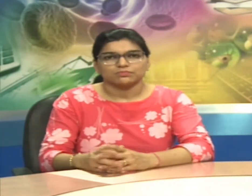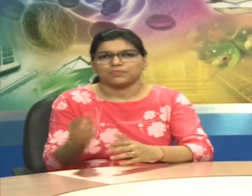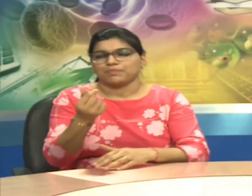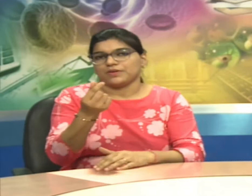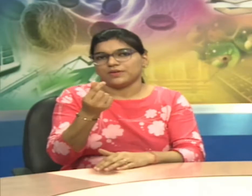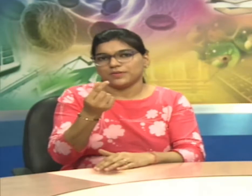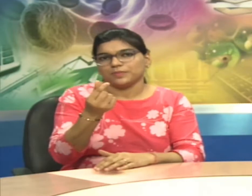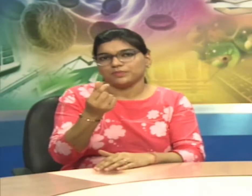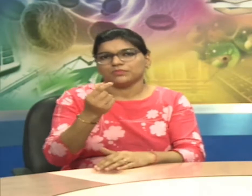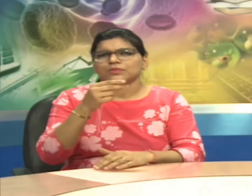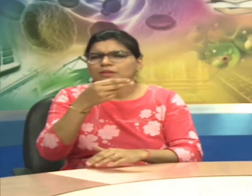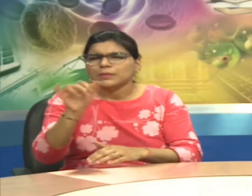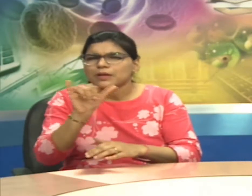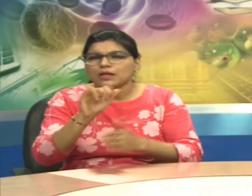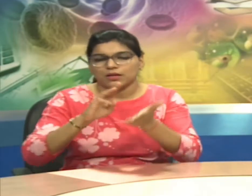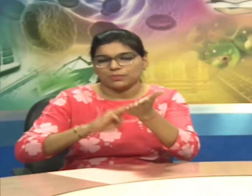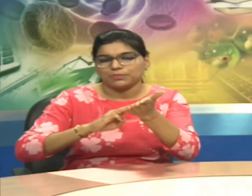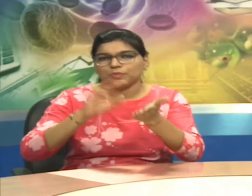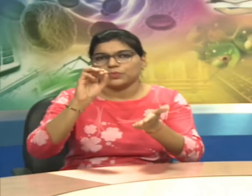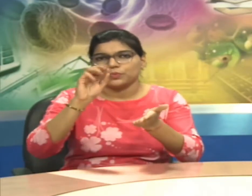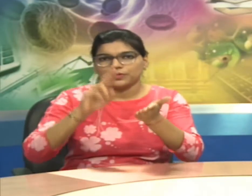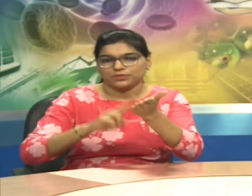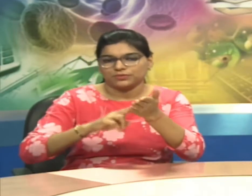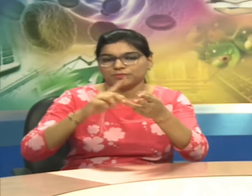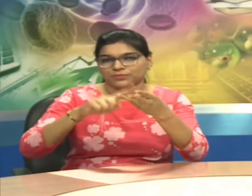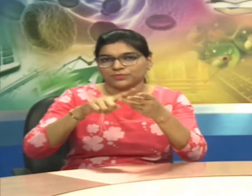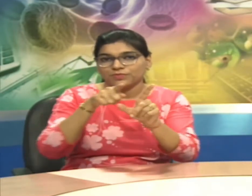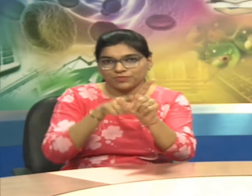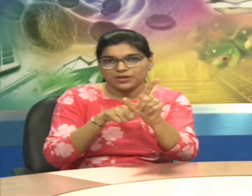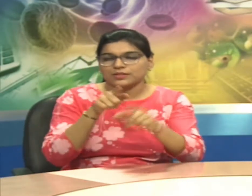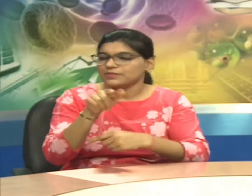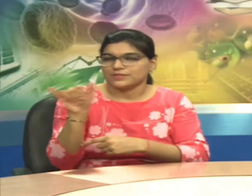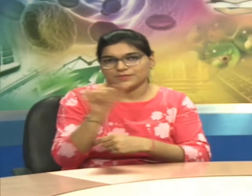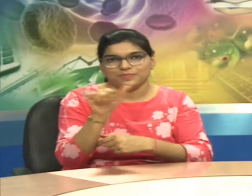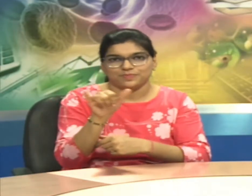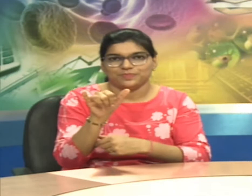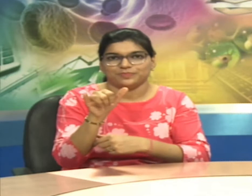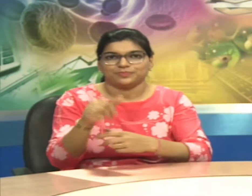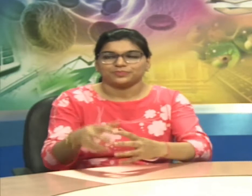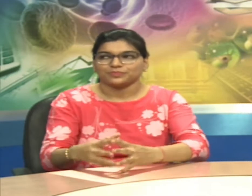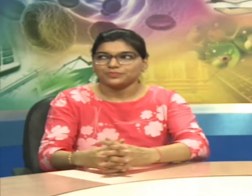Next word is monetary, which is similar to money.